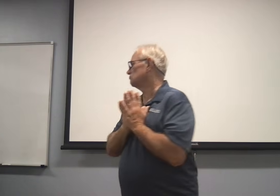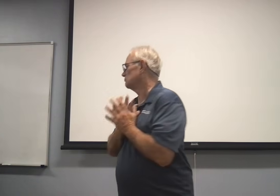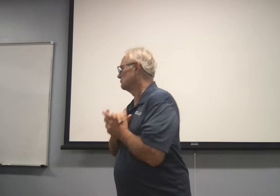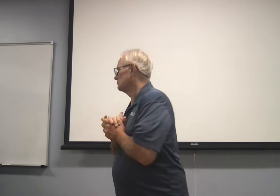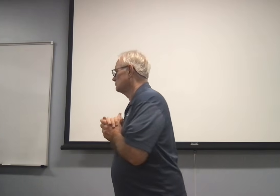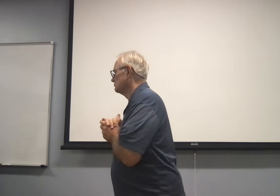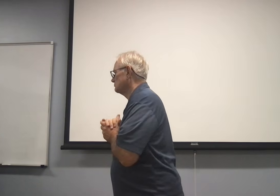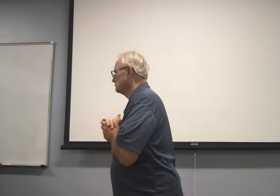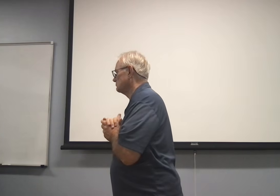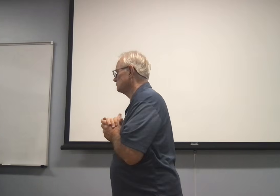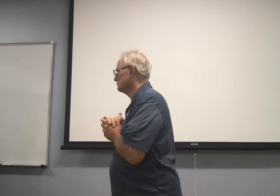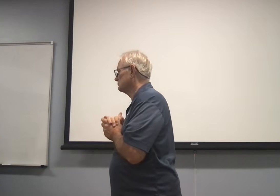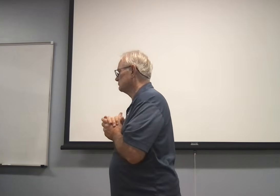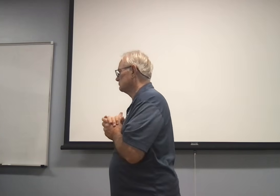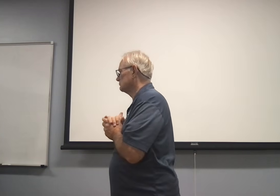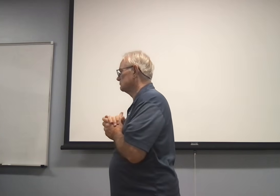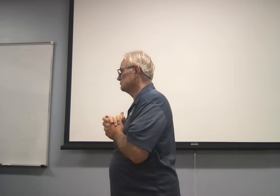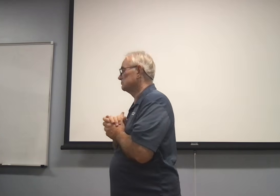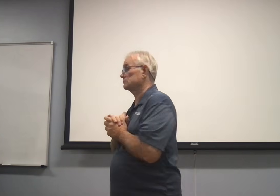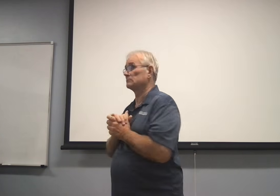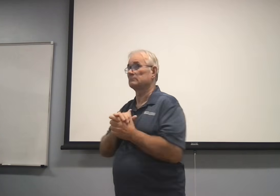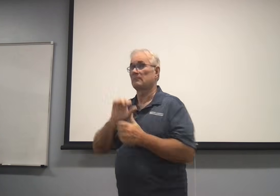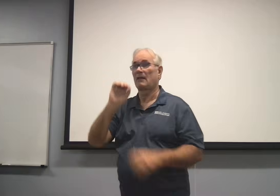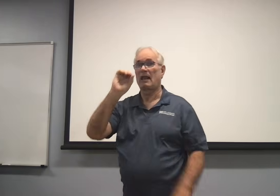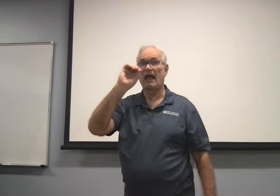typically fingerspell that word very much.